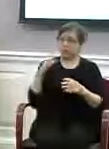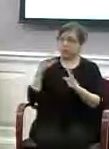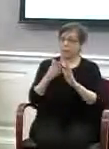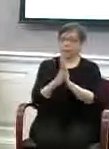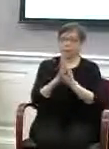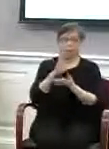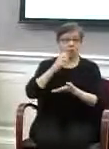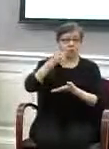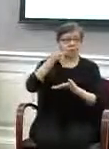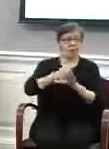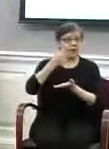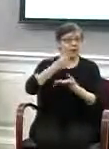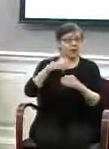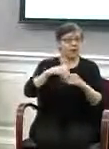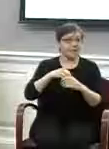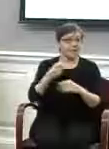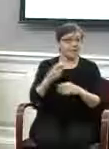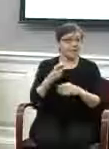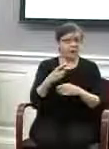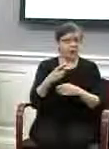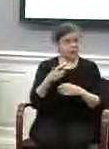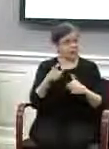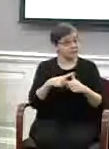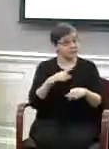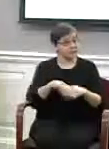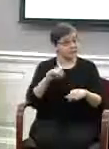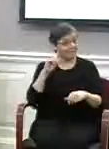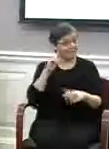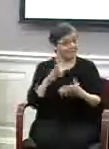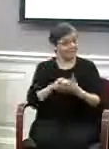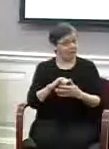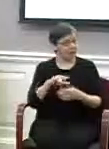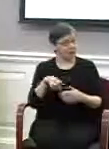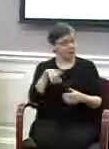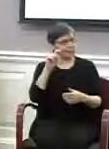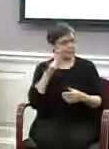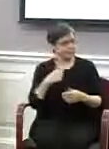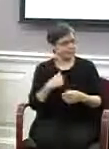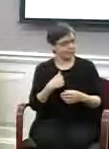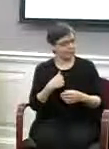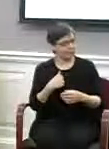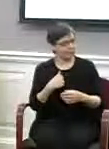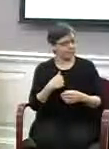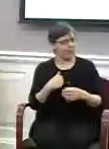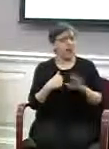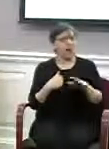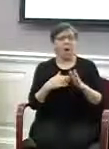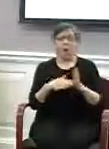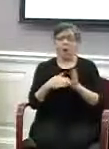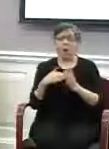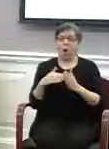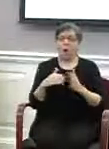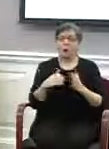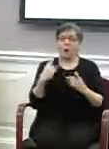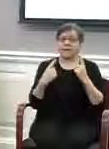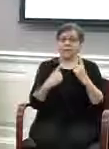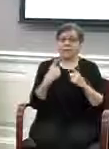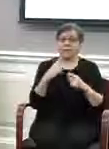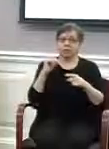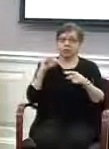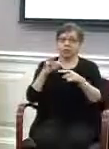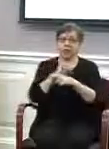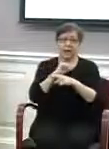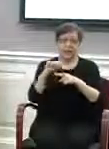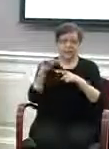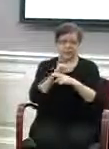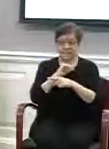in human rights. I think that's kind of the first time I've heard that. More frequently I hear about trainings